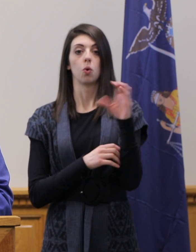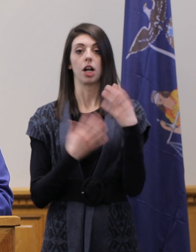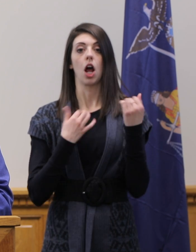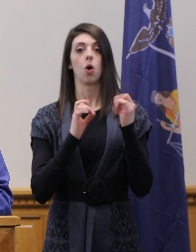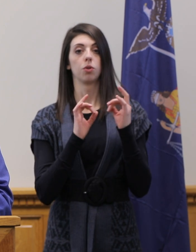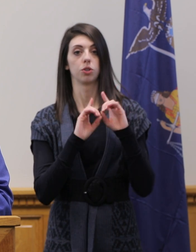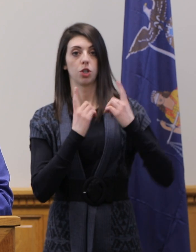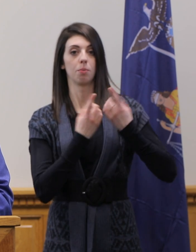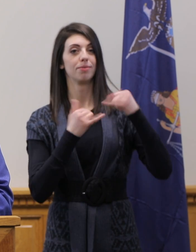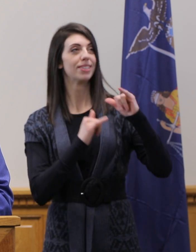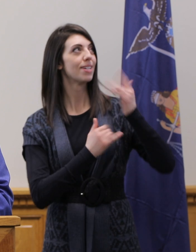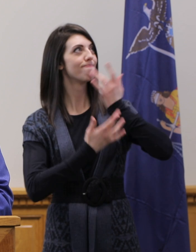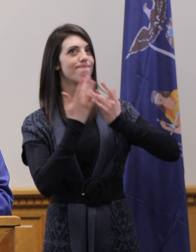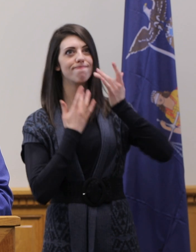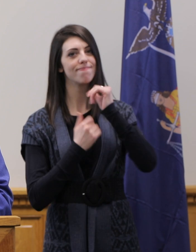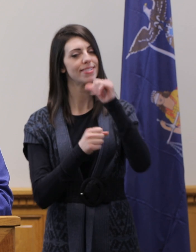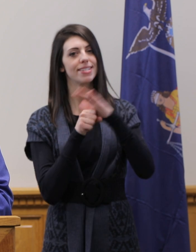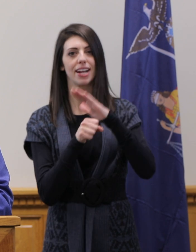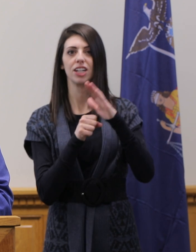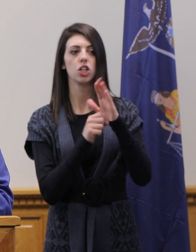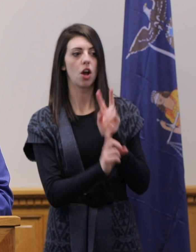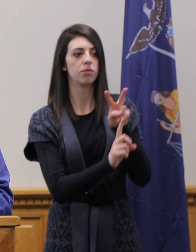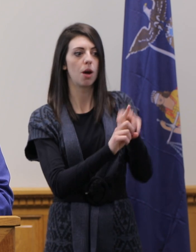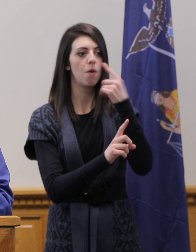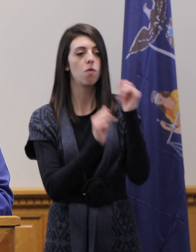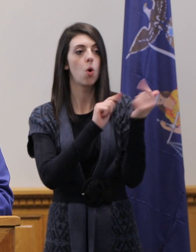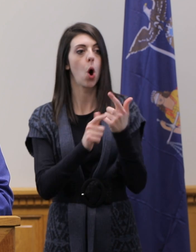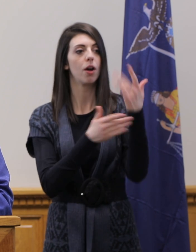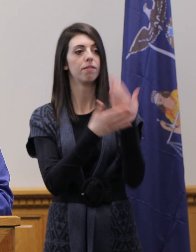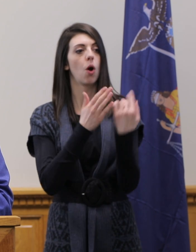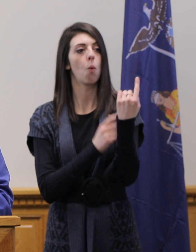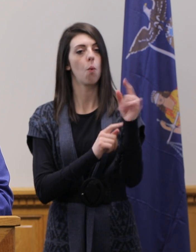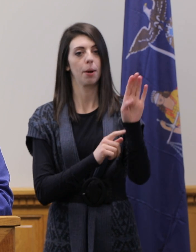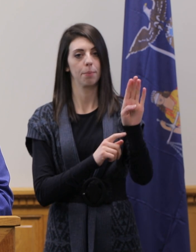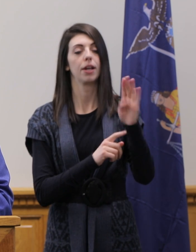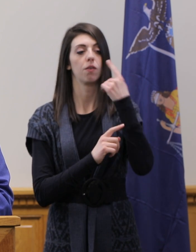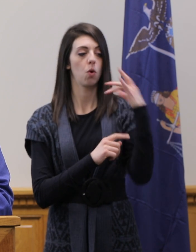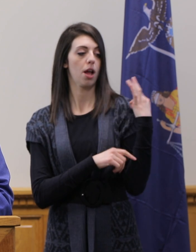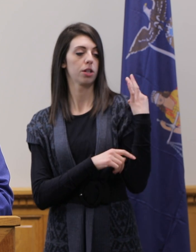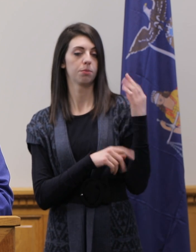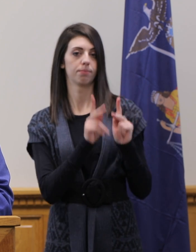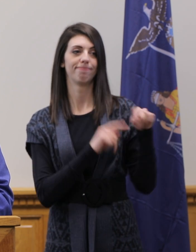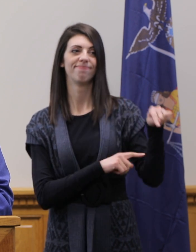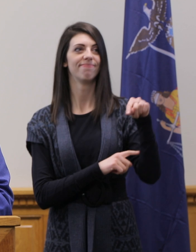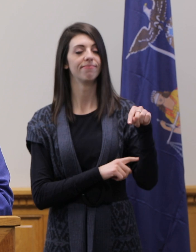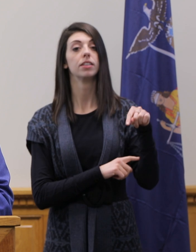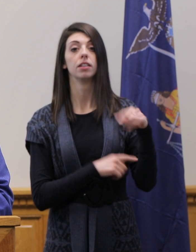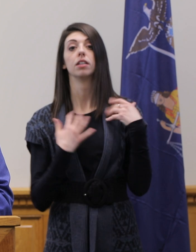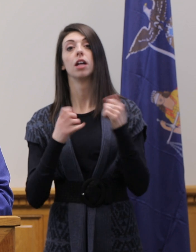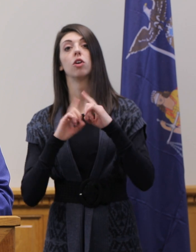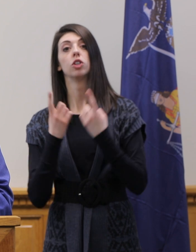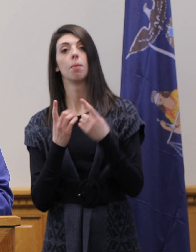received enough vaccine to cover all the Phase 1B population who are eligible to receive it. The Health Department is